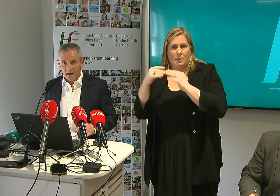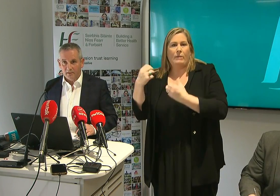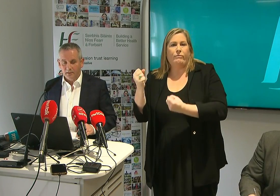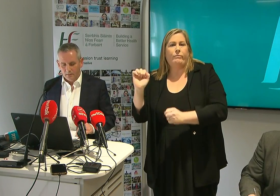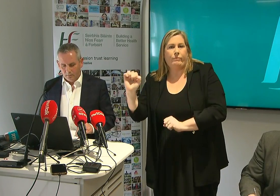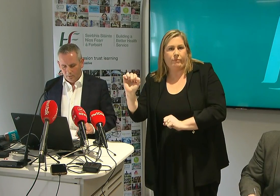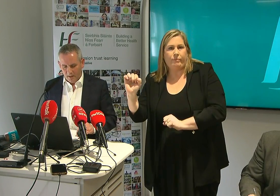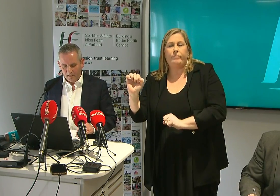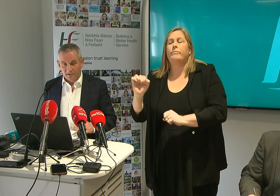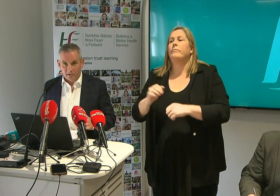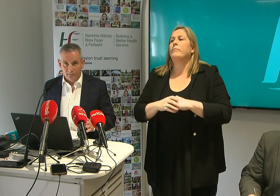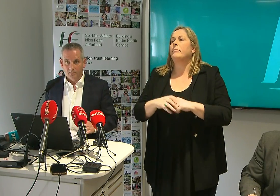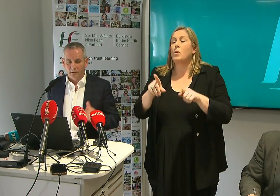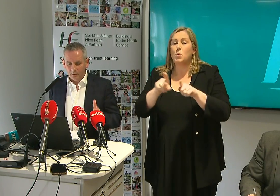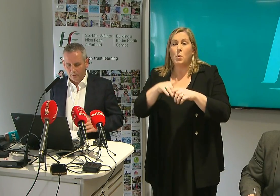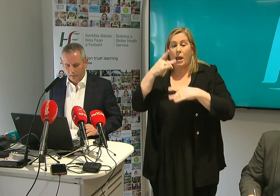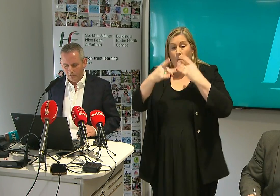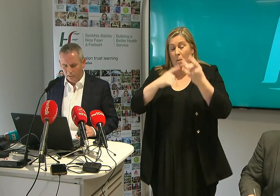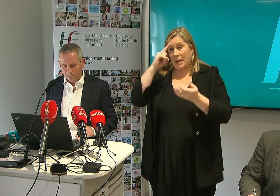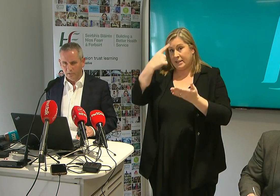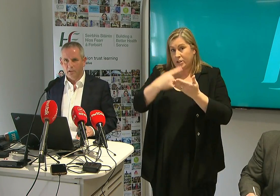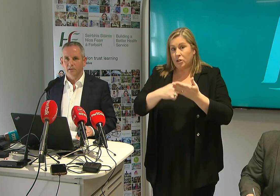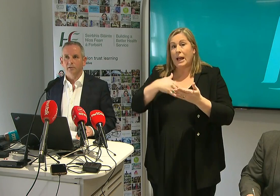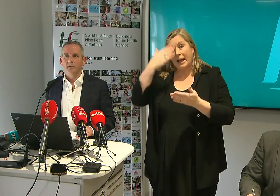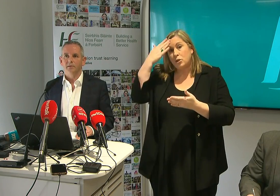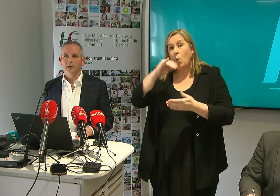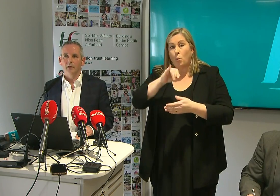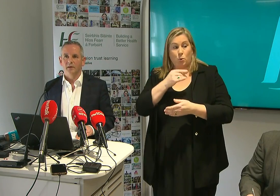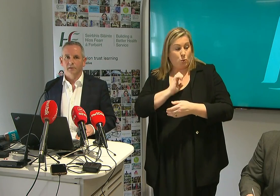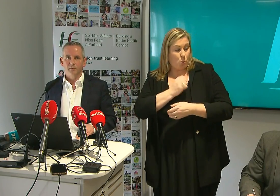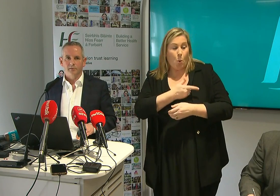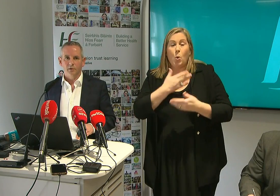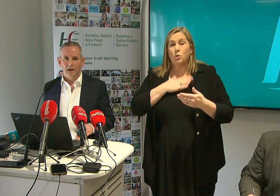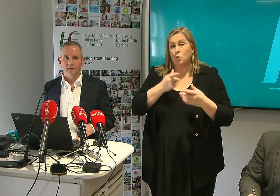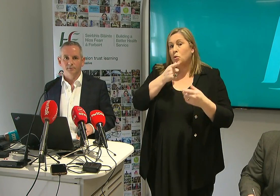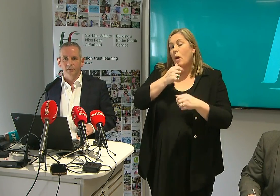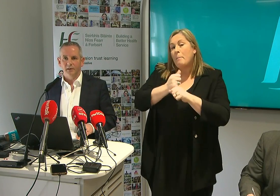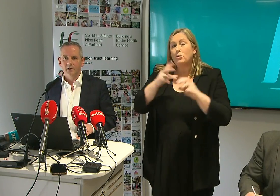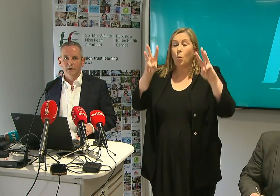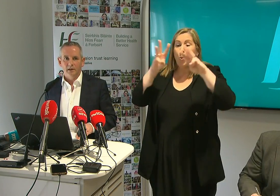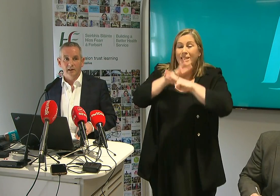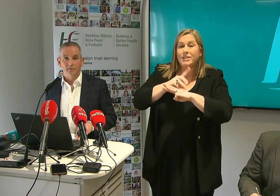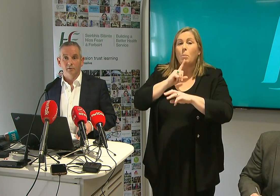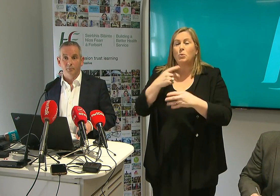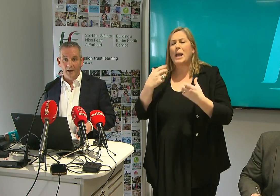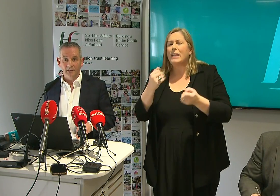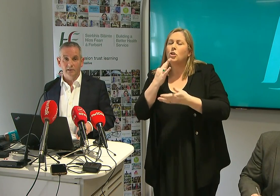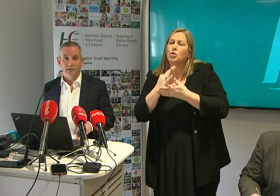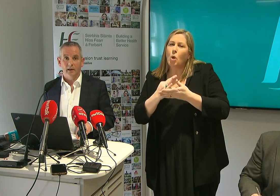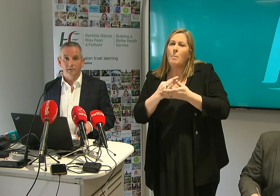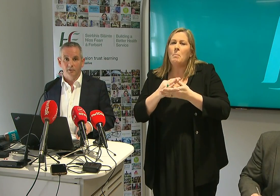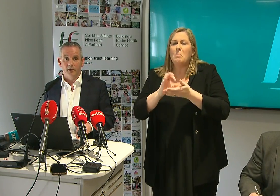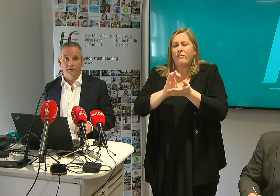Along with that, we've made a decision, and I know Joe was just talking to you about winter, but we had some funding in terms of